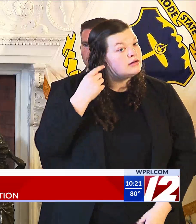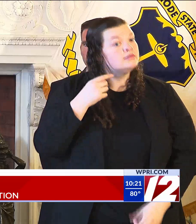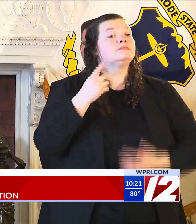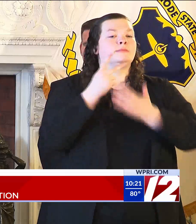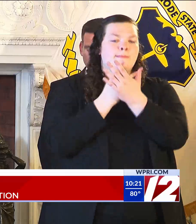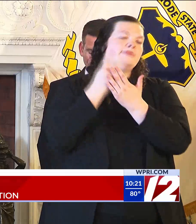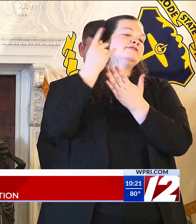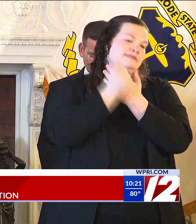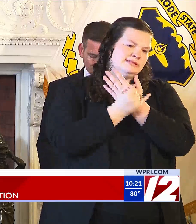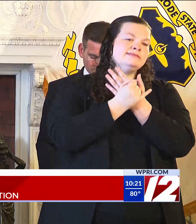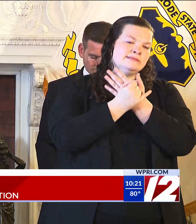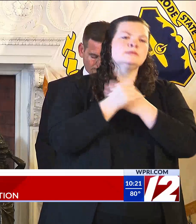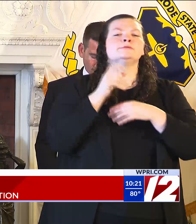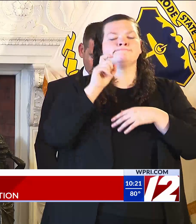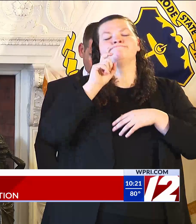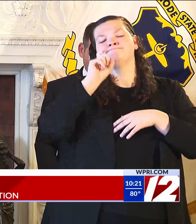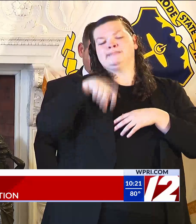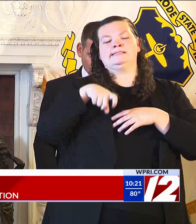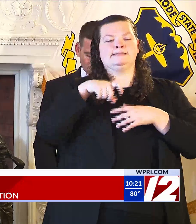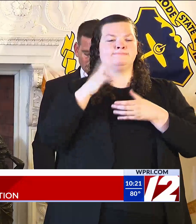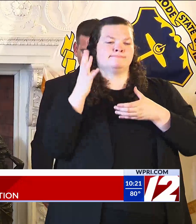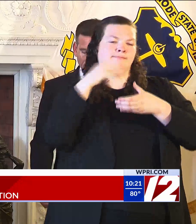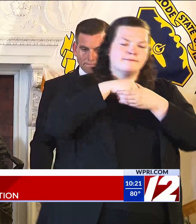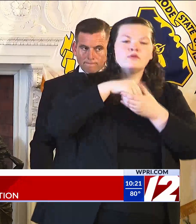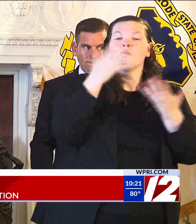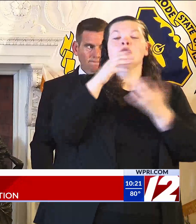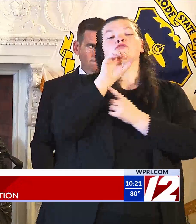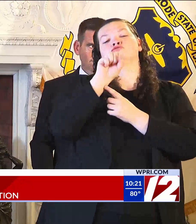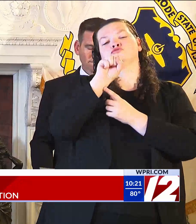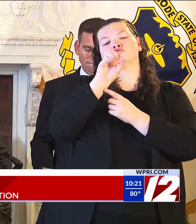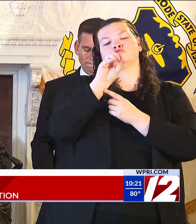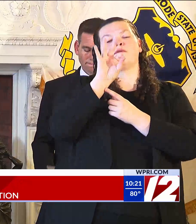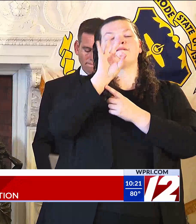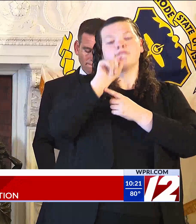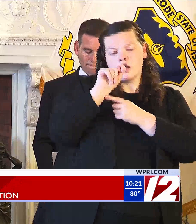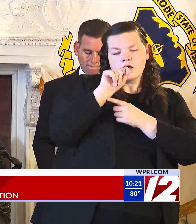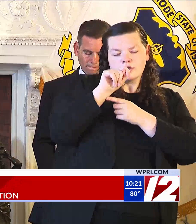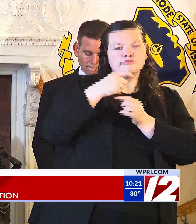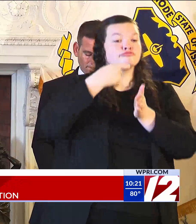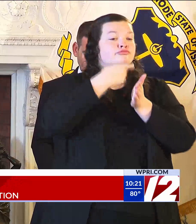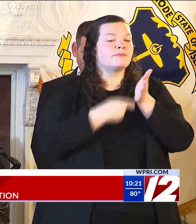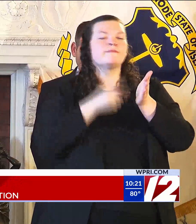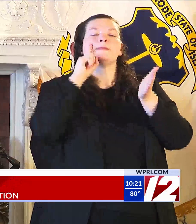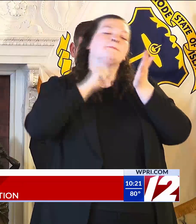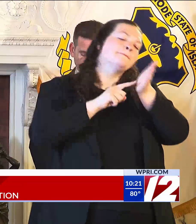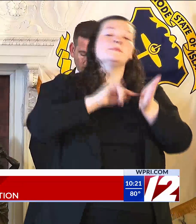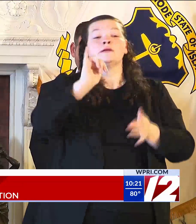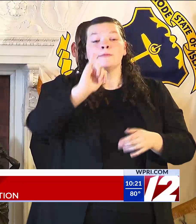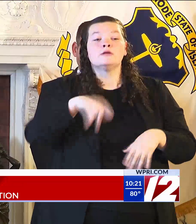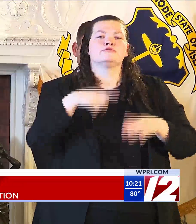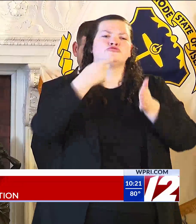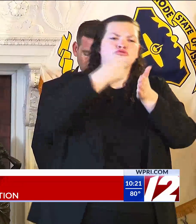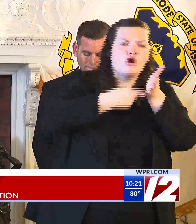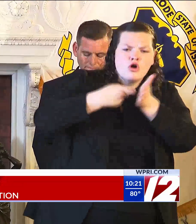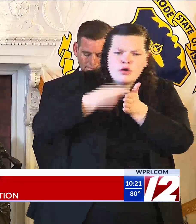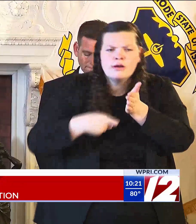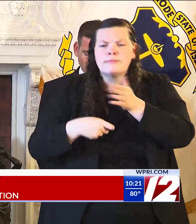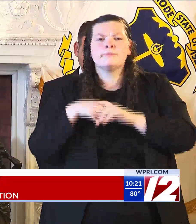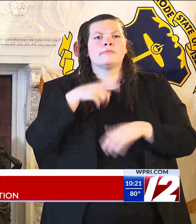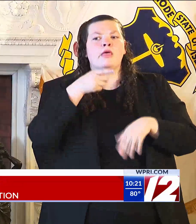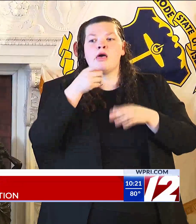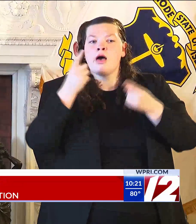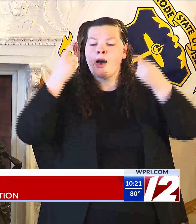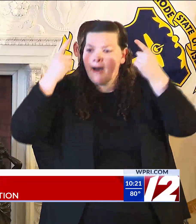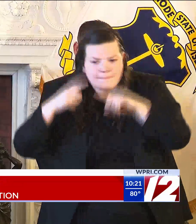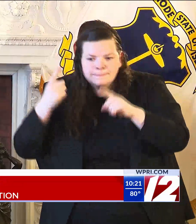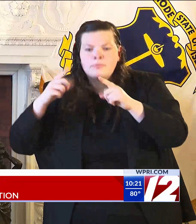total potential additional costs on each of our projects. Every one of our projects carries these. They're not